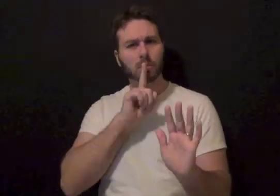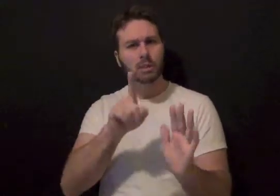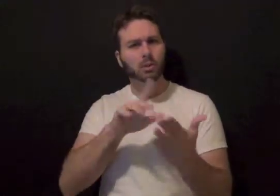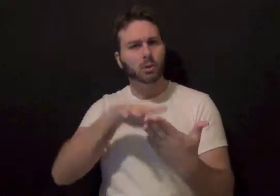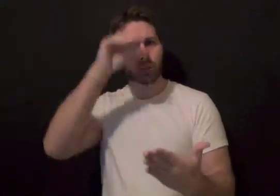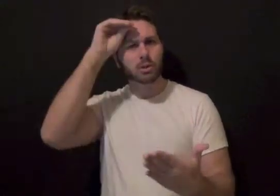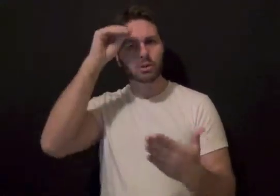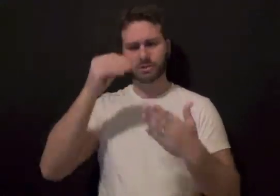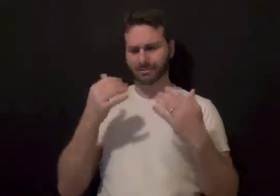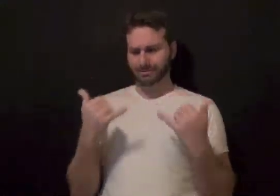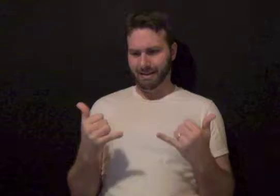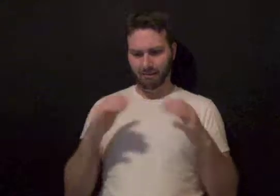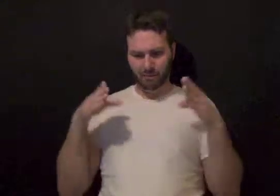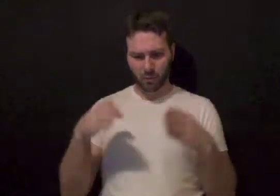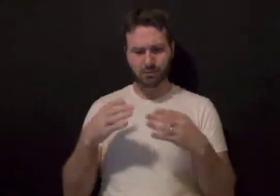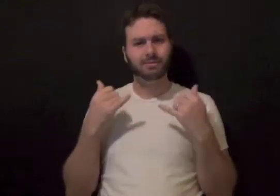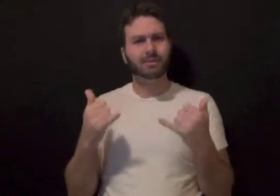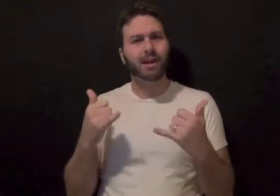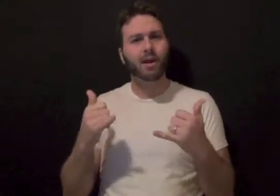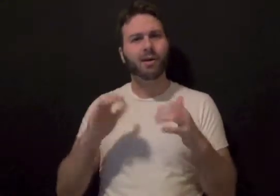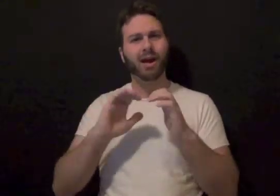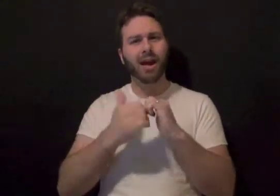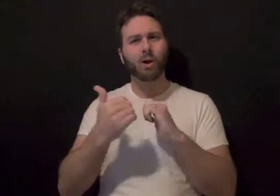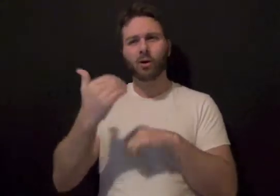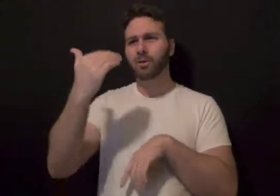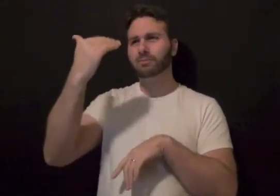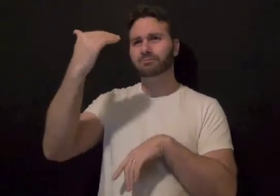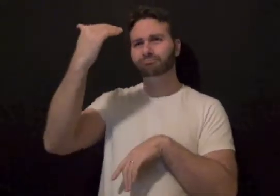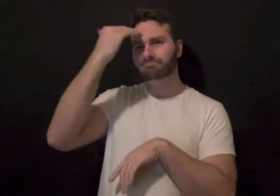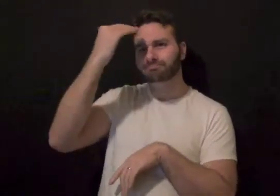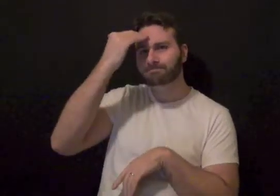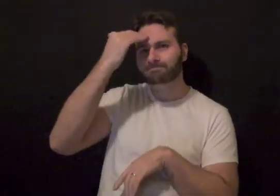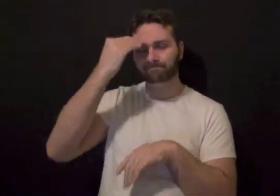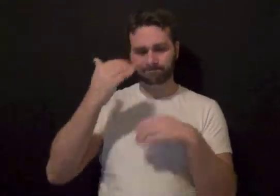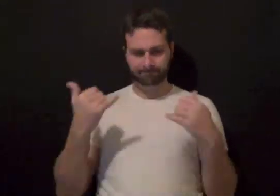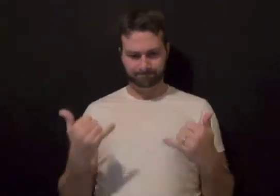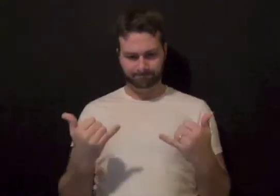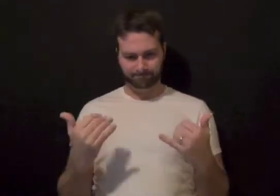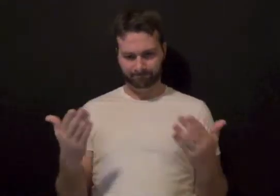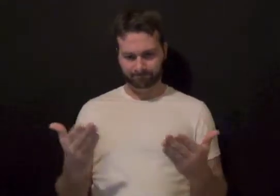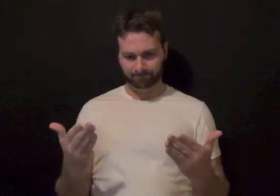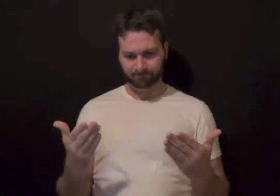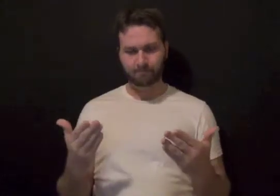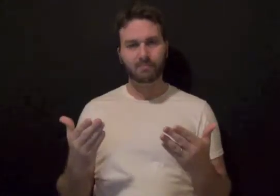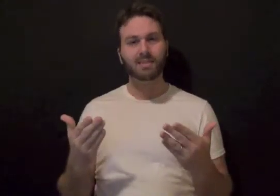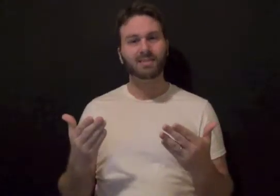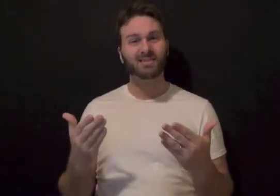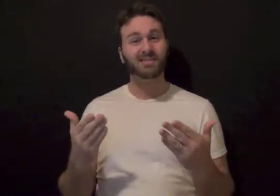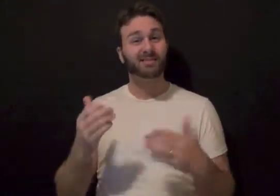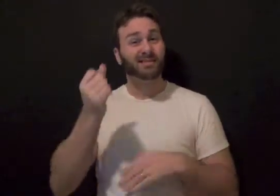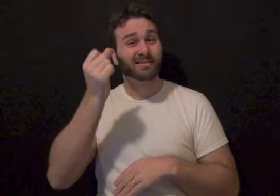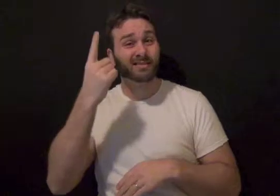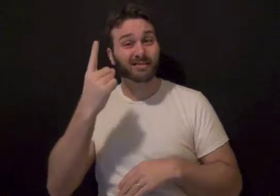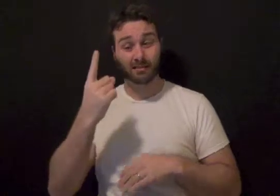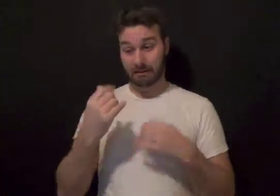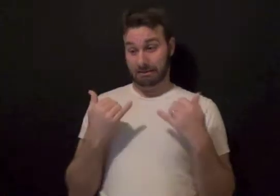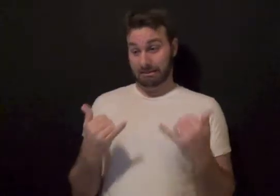the here and now, how to be mindful, how to be present. I think the present moment is so underrated, sounds